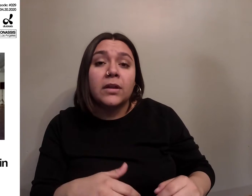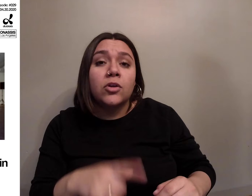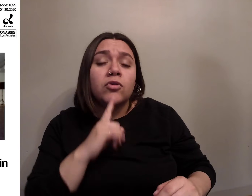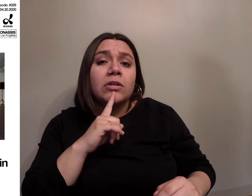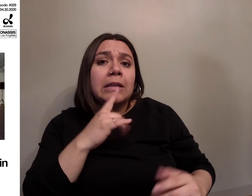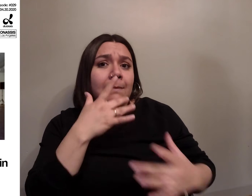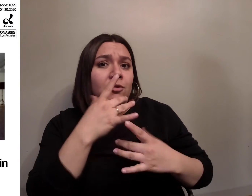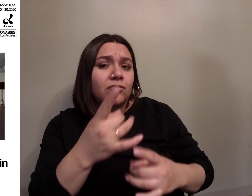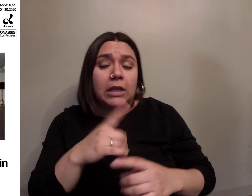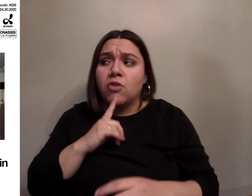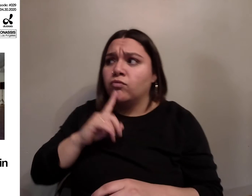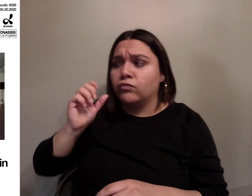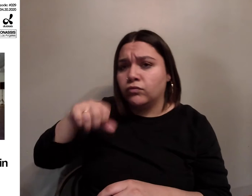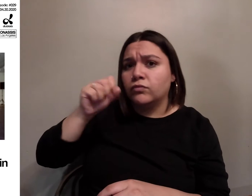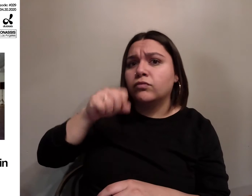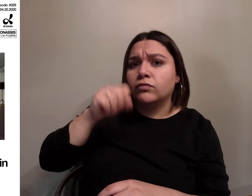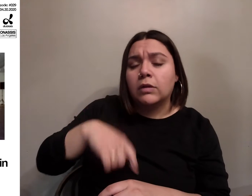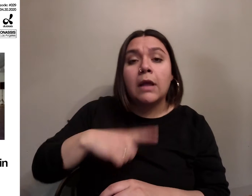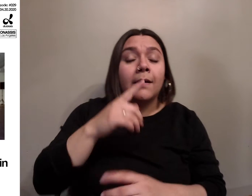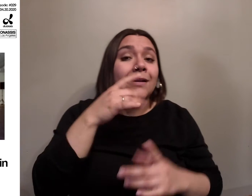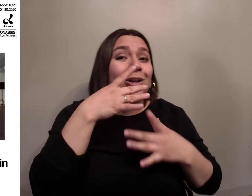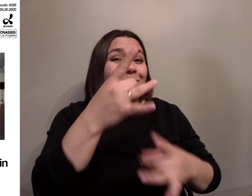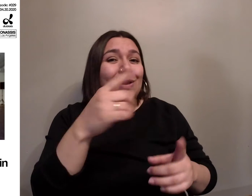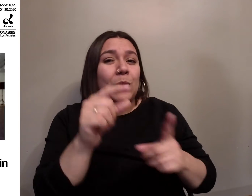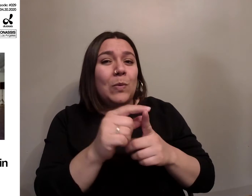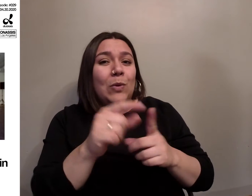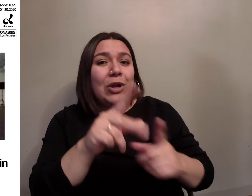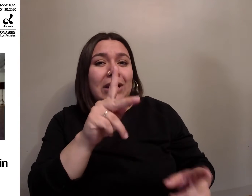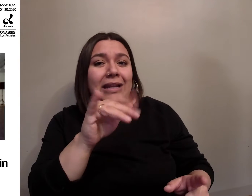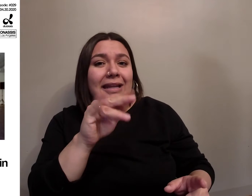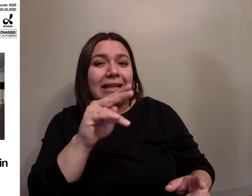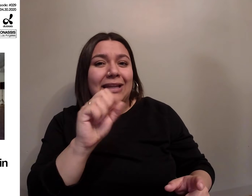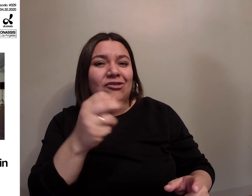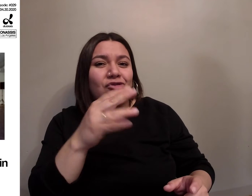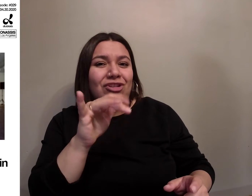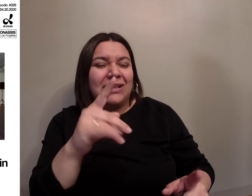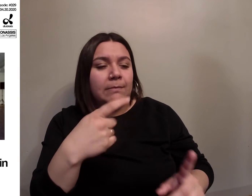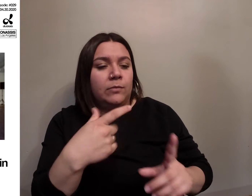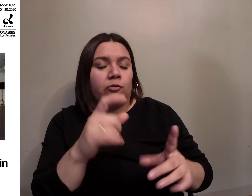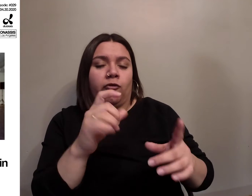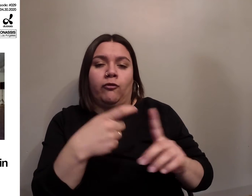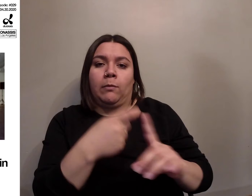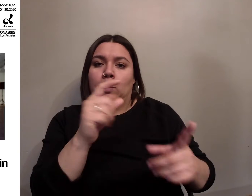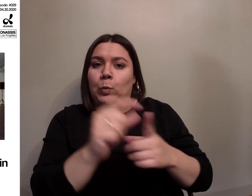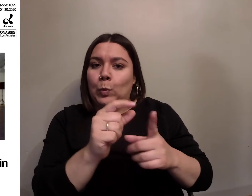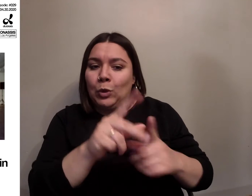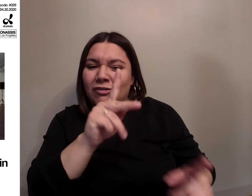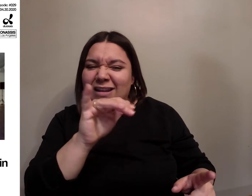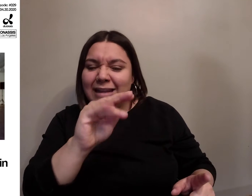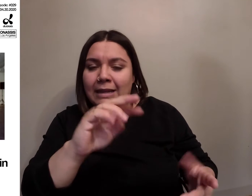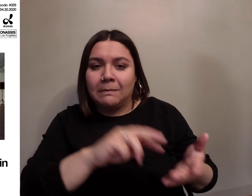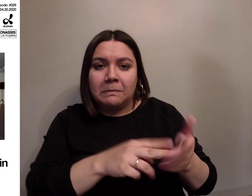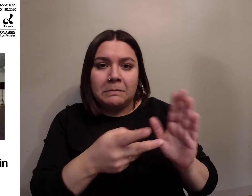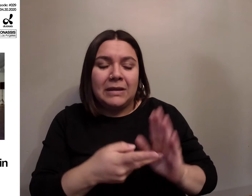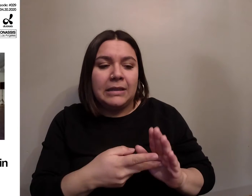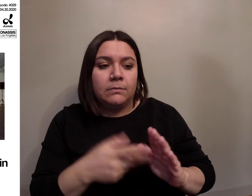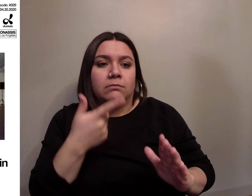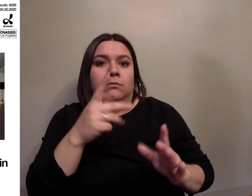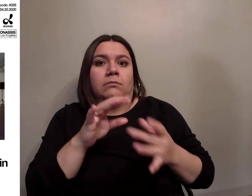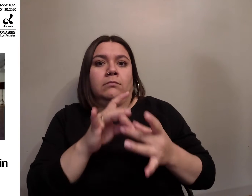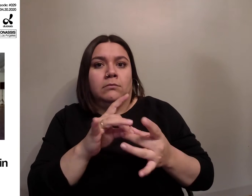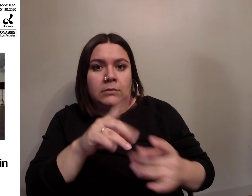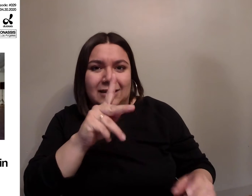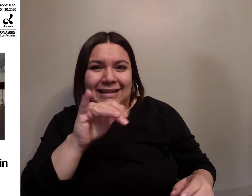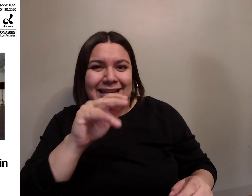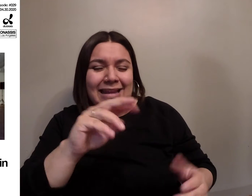particularly interested in it because, the word kinship comes from kin, and the word kin means being of kin,